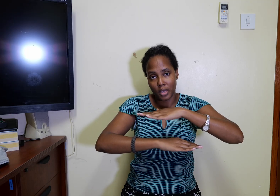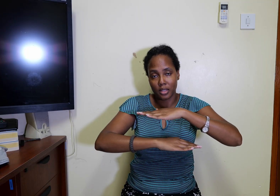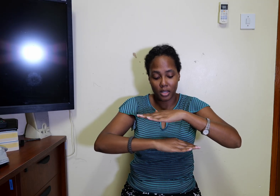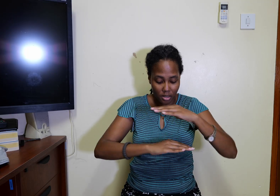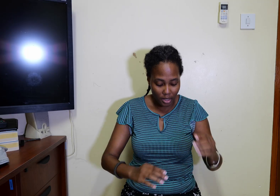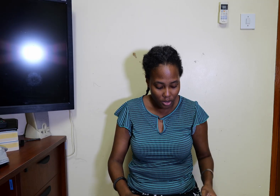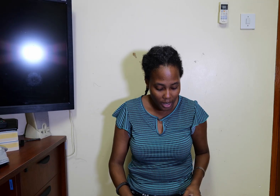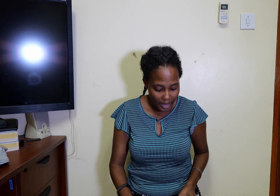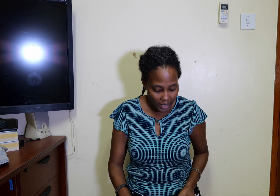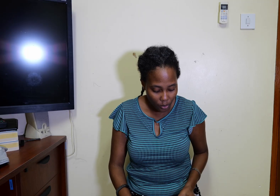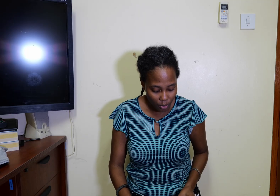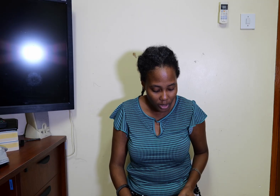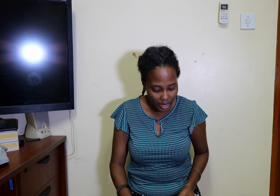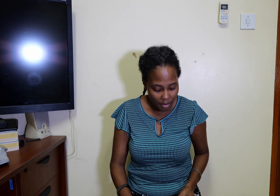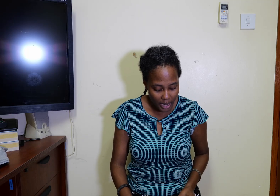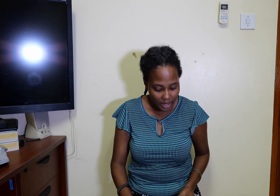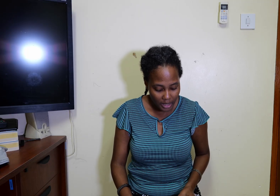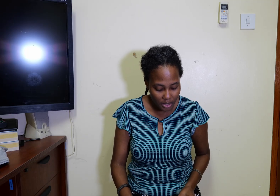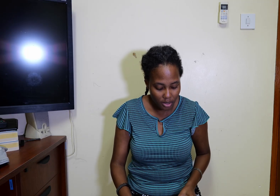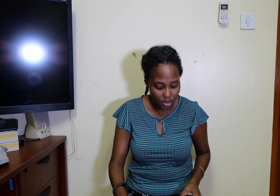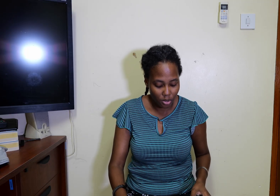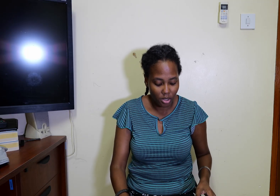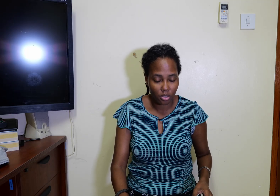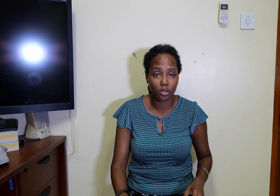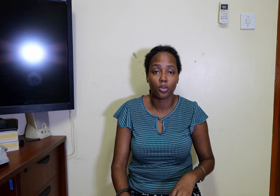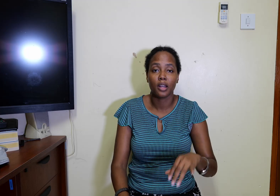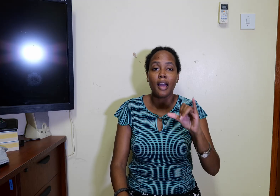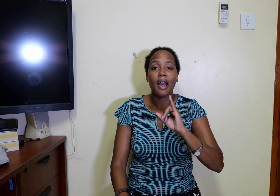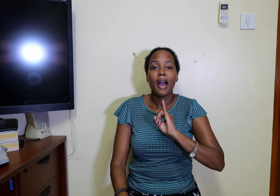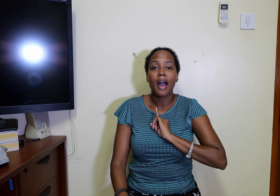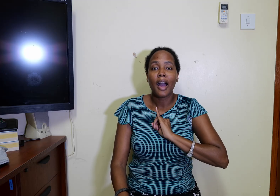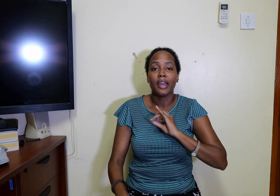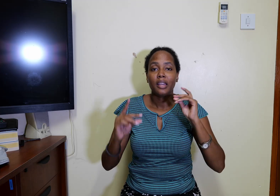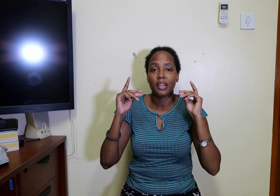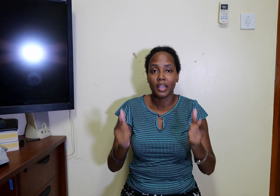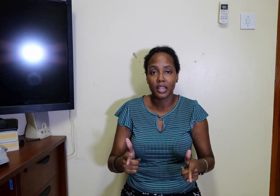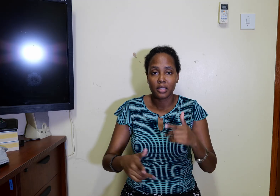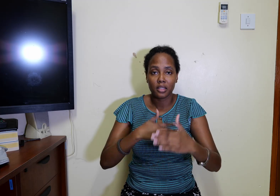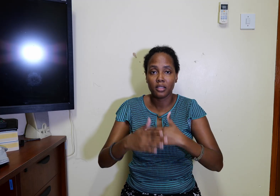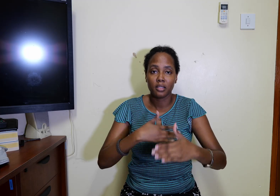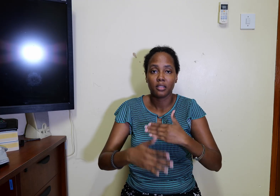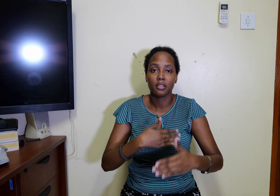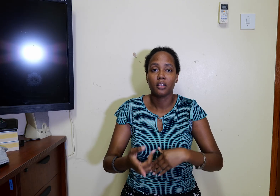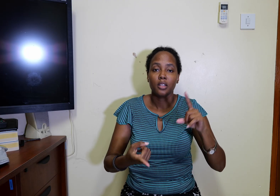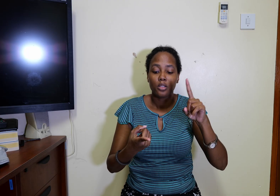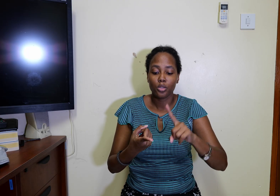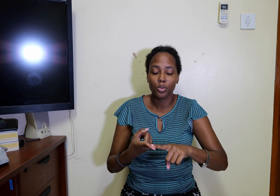That's it. So let's do that line one more time. I hasten to his throne. I hasten